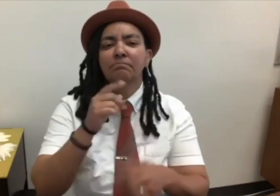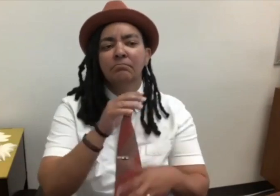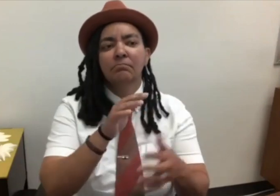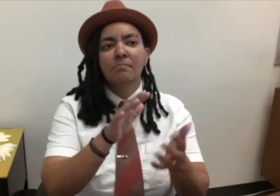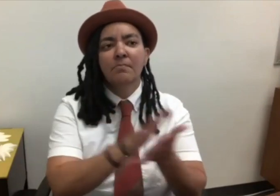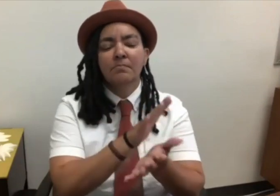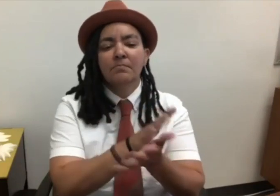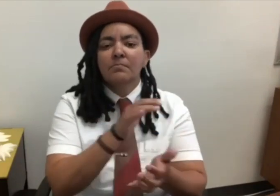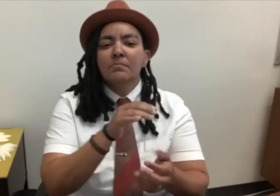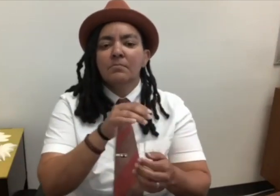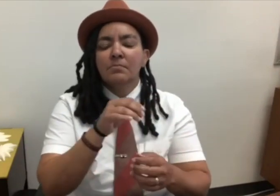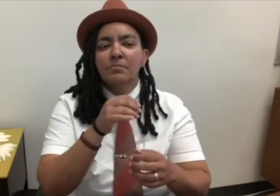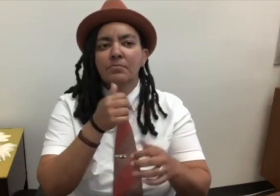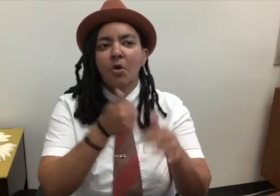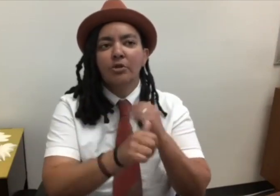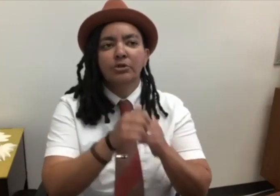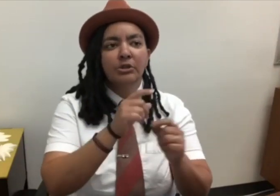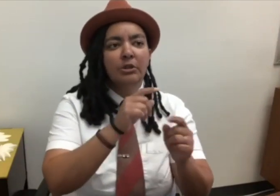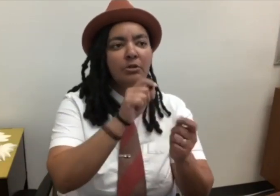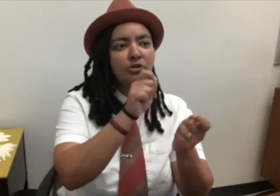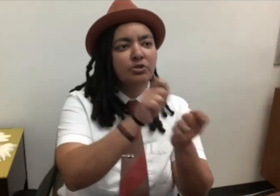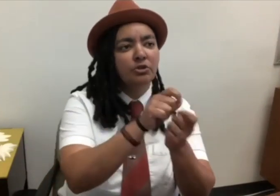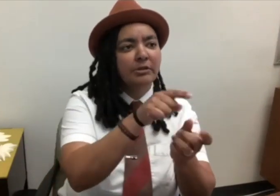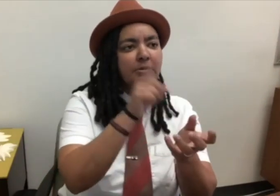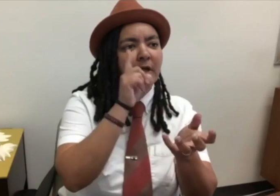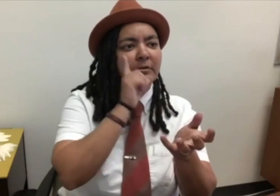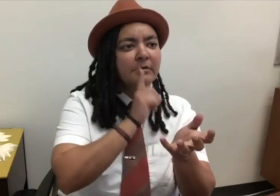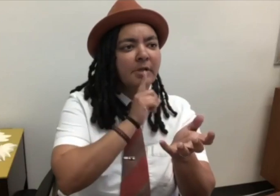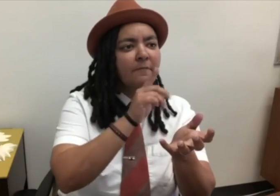up to it, if it was to be, it was up to me. And so